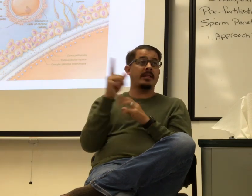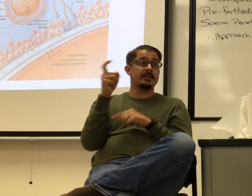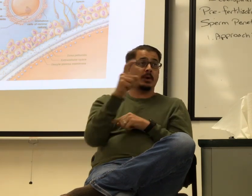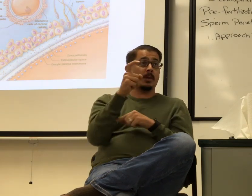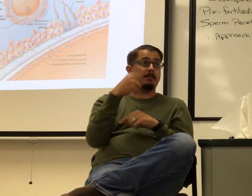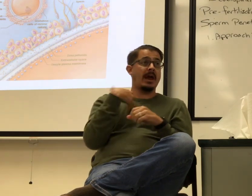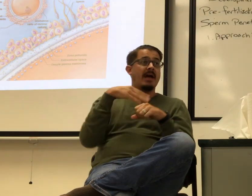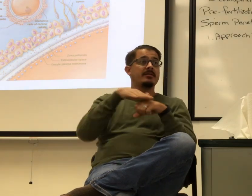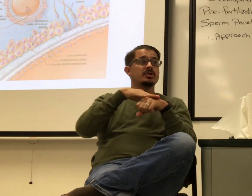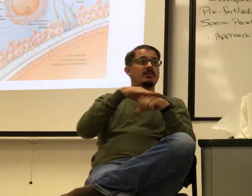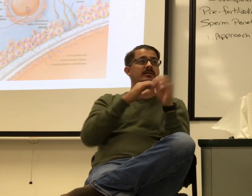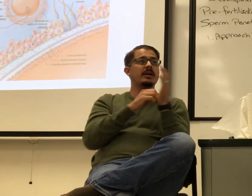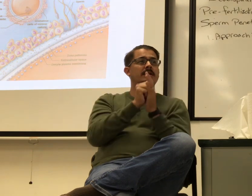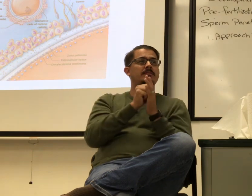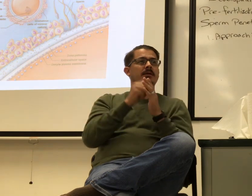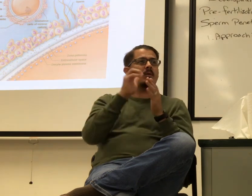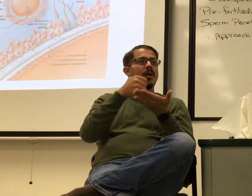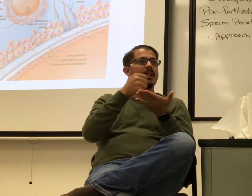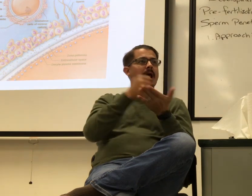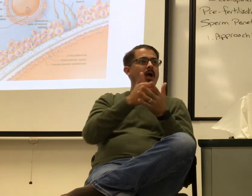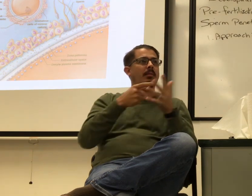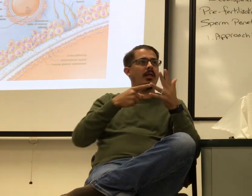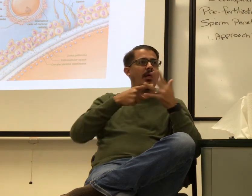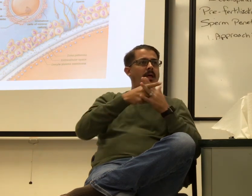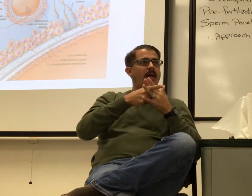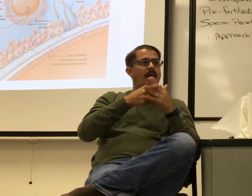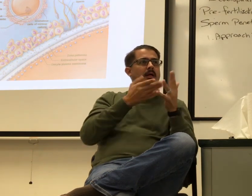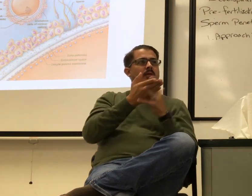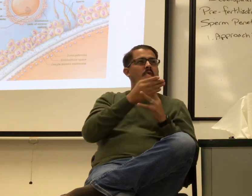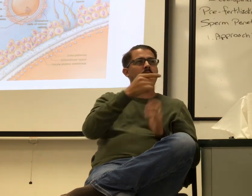that help penetrate between the granulosa cells.